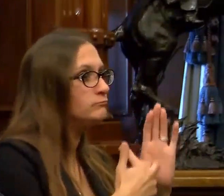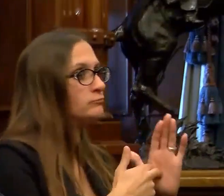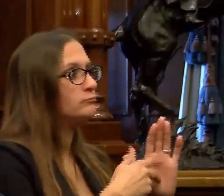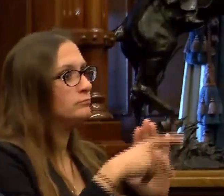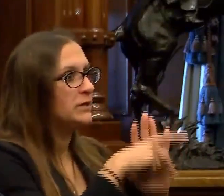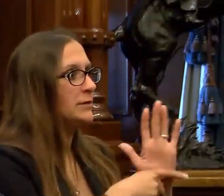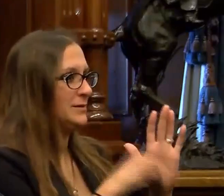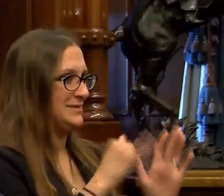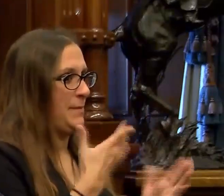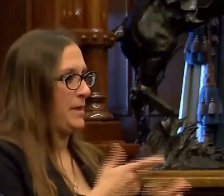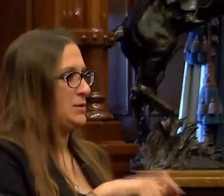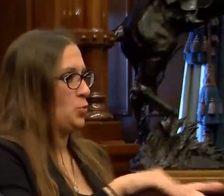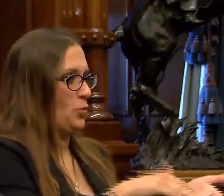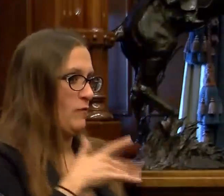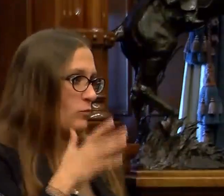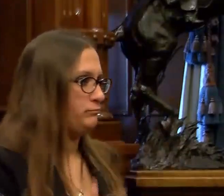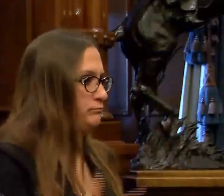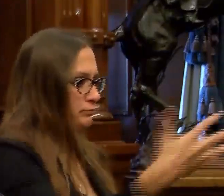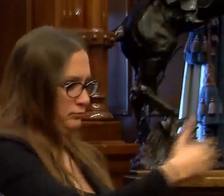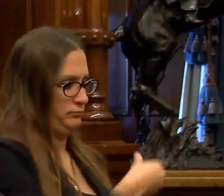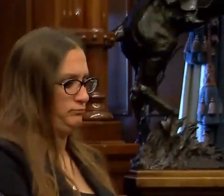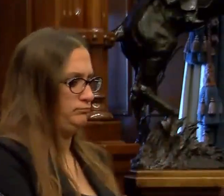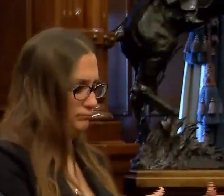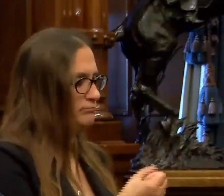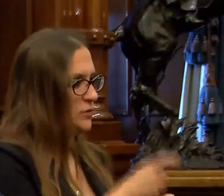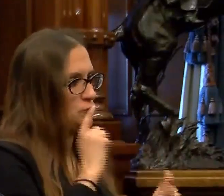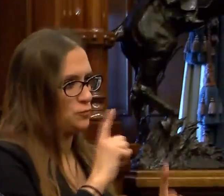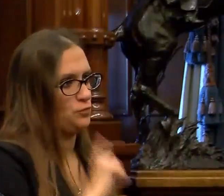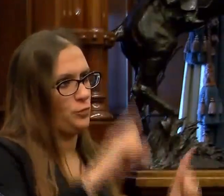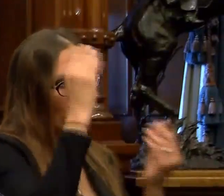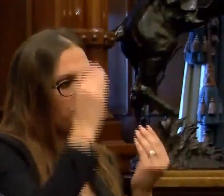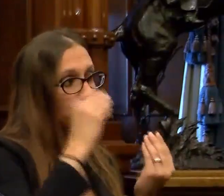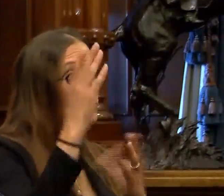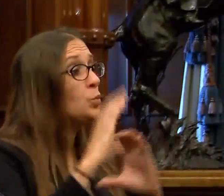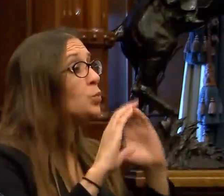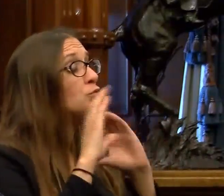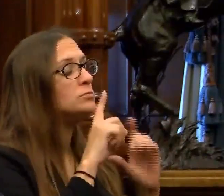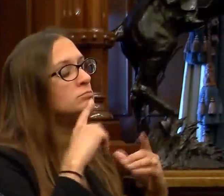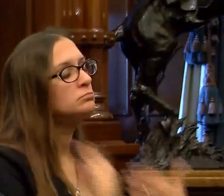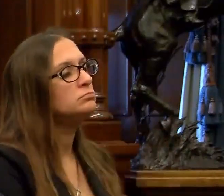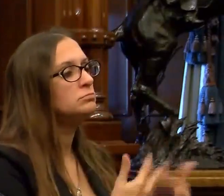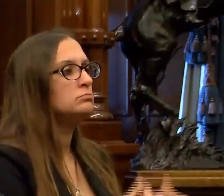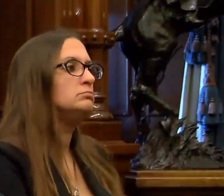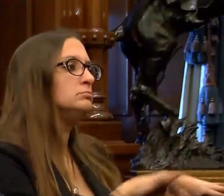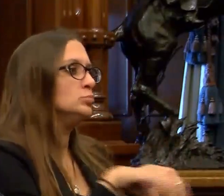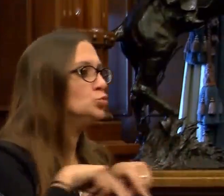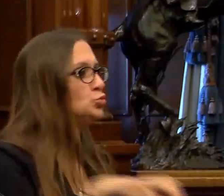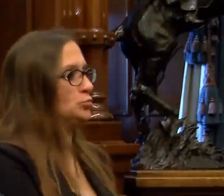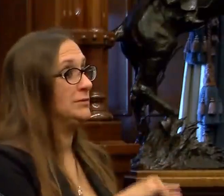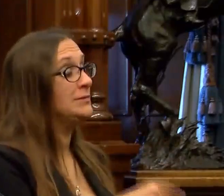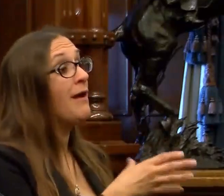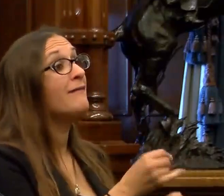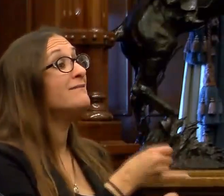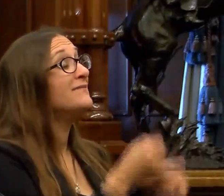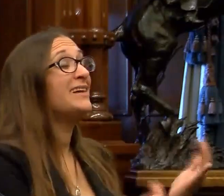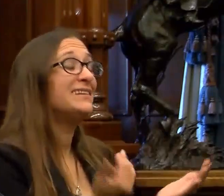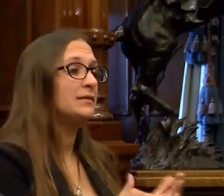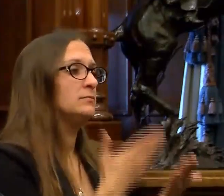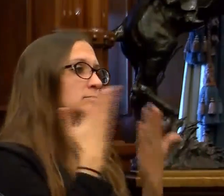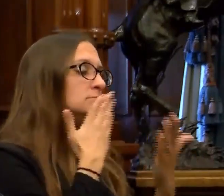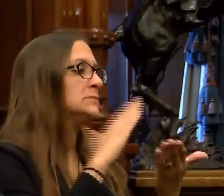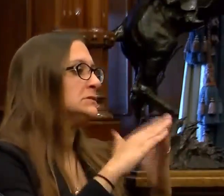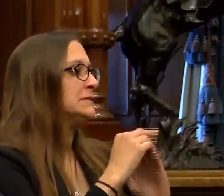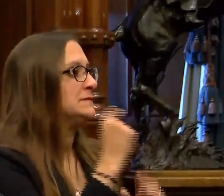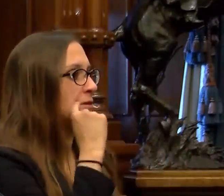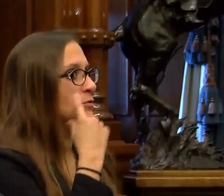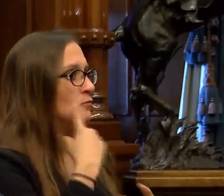mentioned. We will collect those and make sure they're reported back. Communication is our key during this event. And then finally, I'd like to again thank the City of San